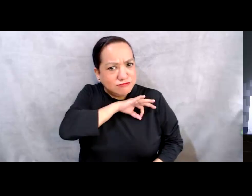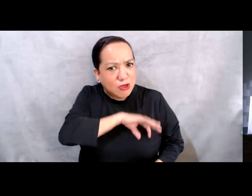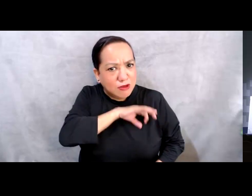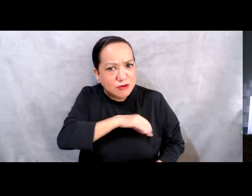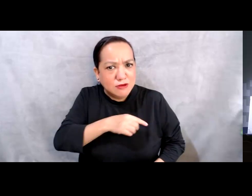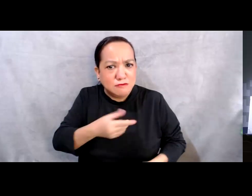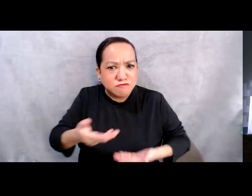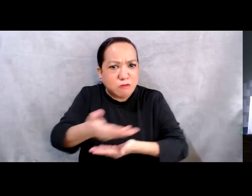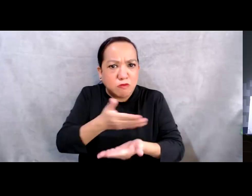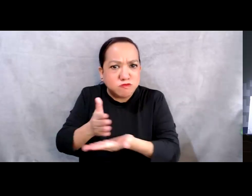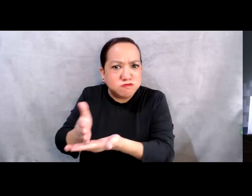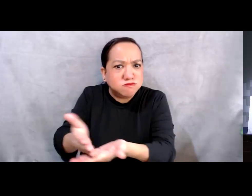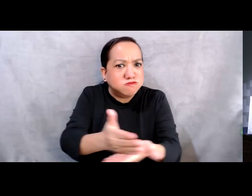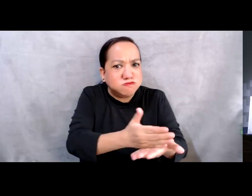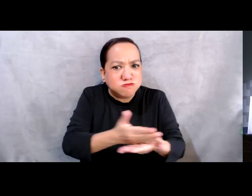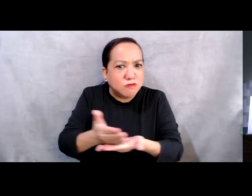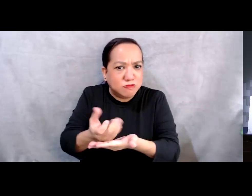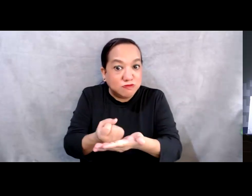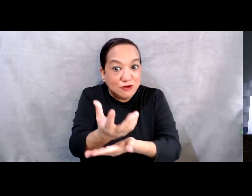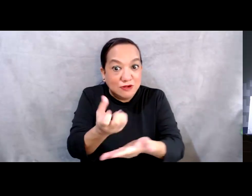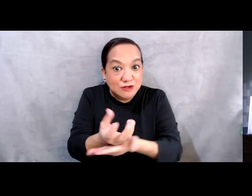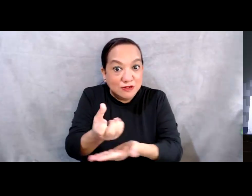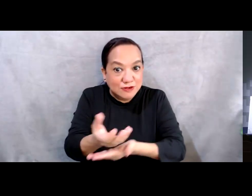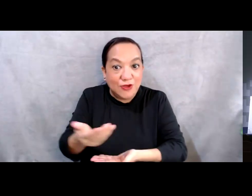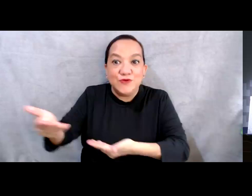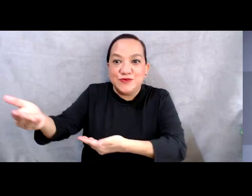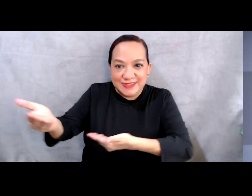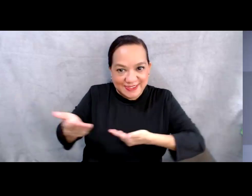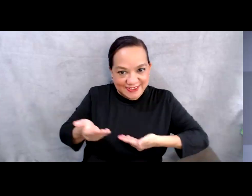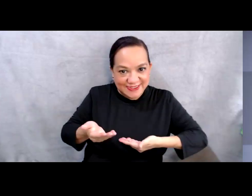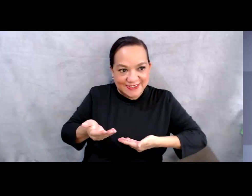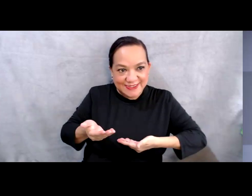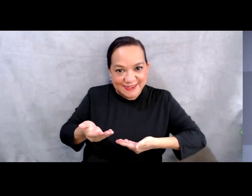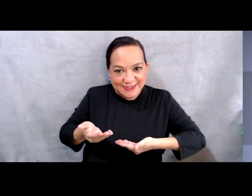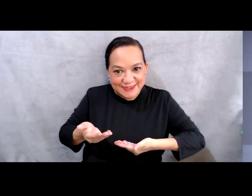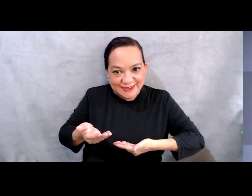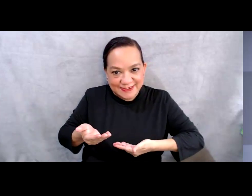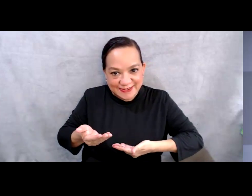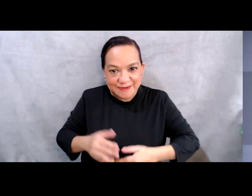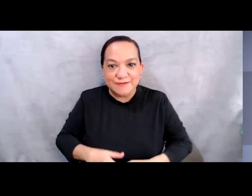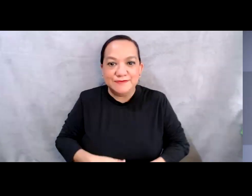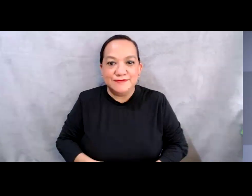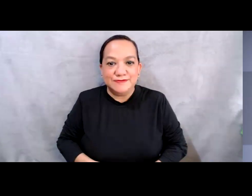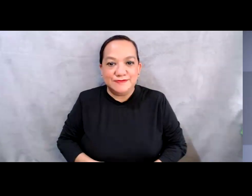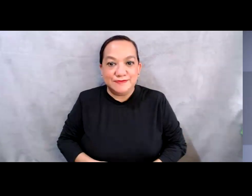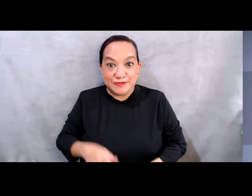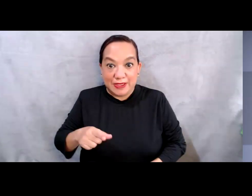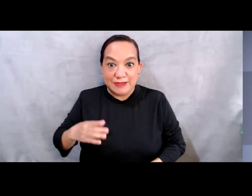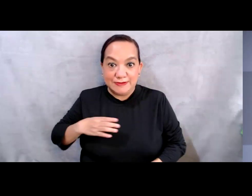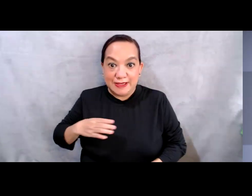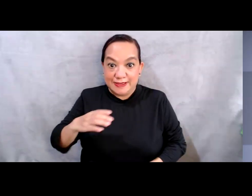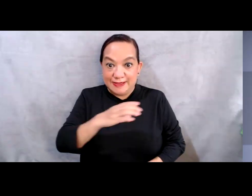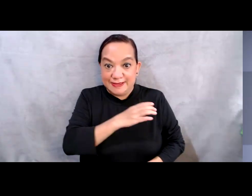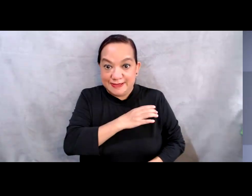I would like to welcome Hemant Vithanage, the International Committee Chair, NGO Forum on ADB, to share